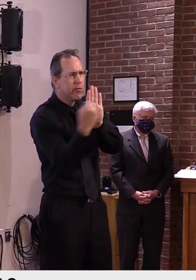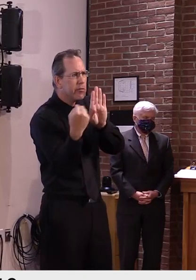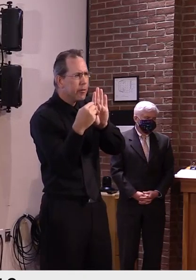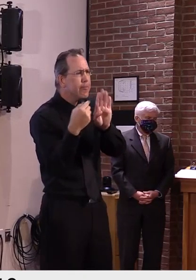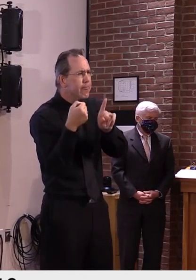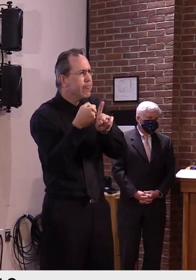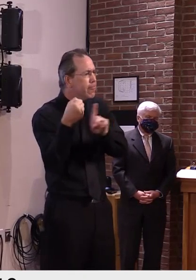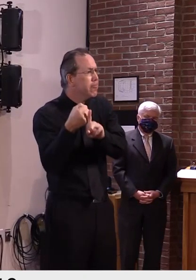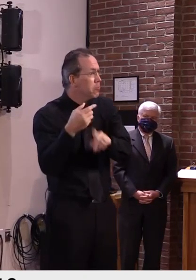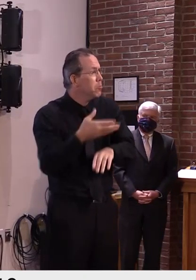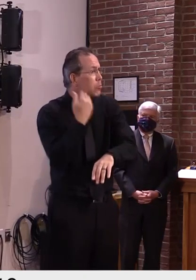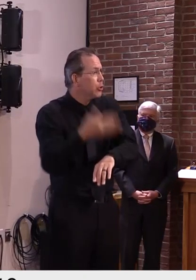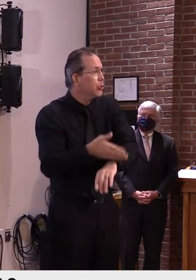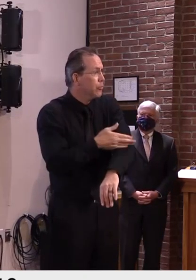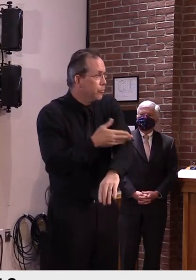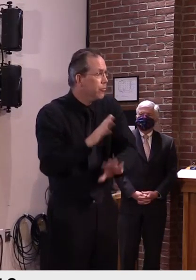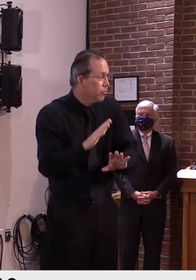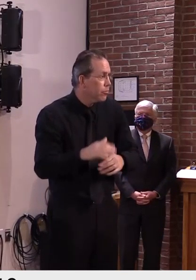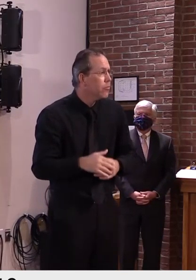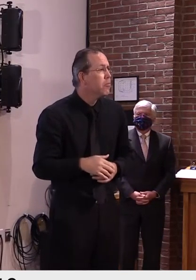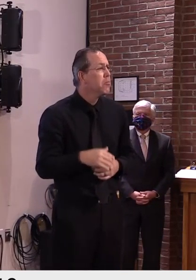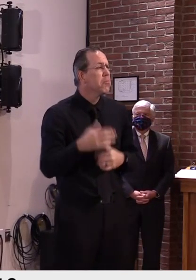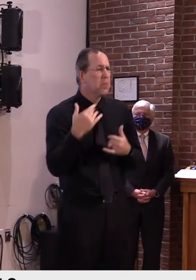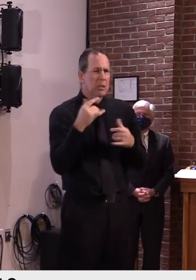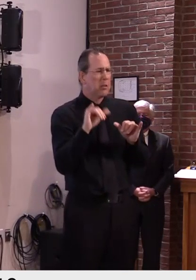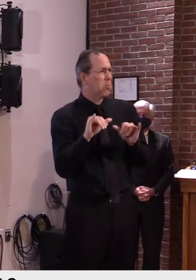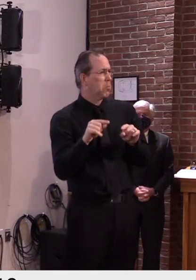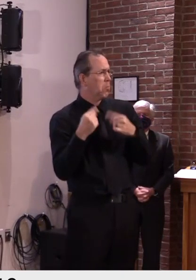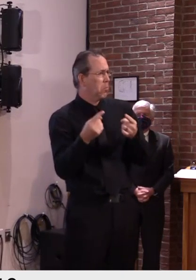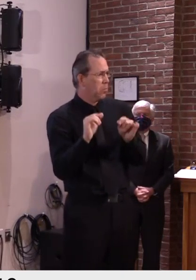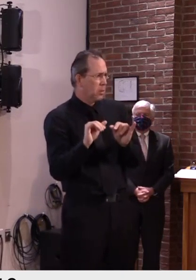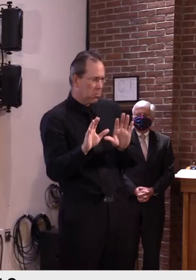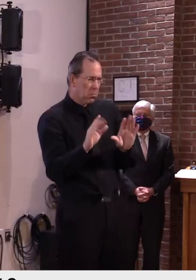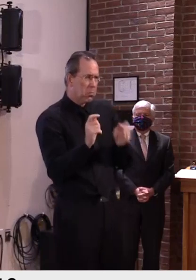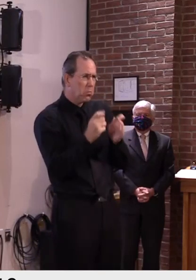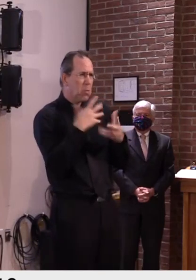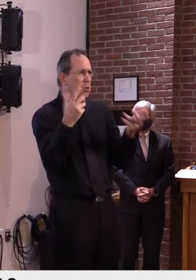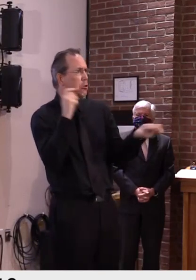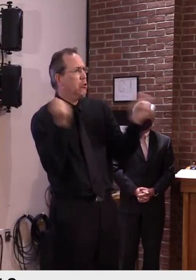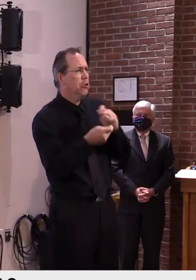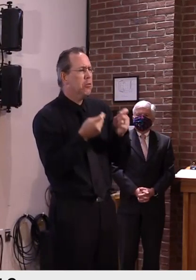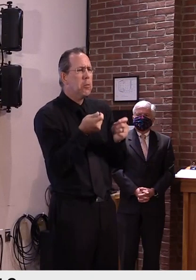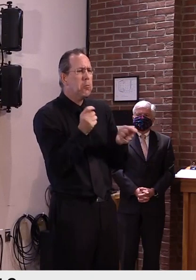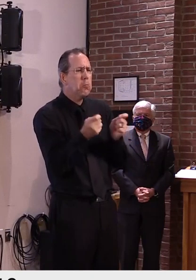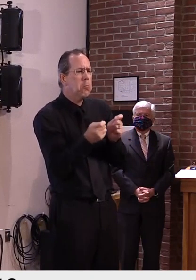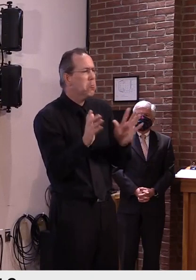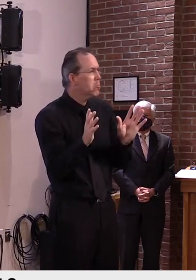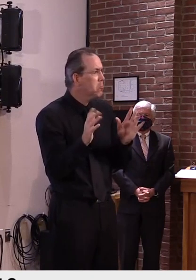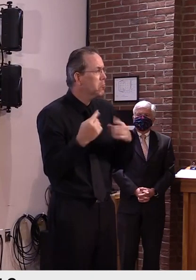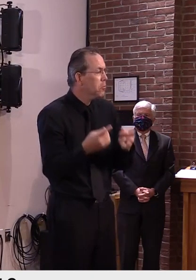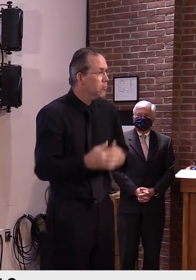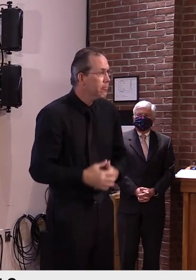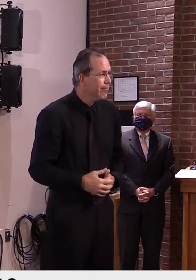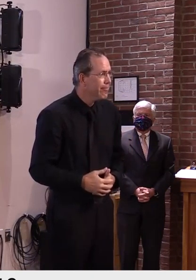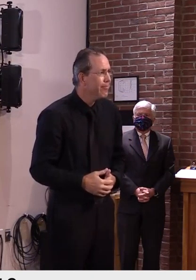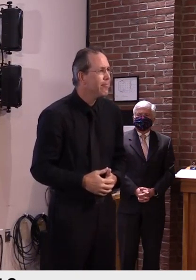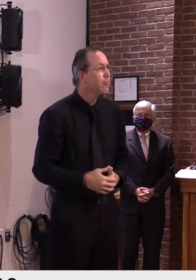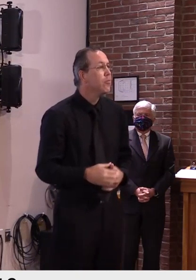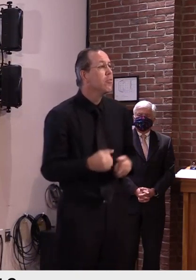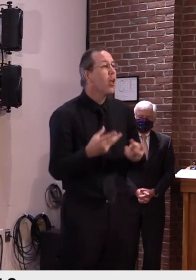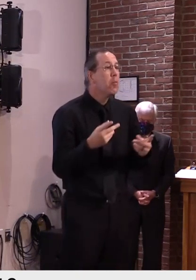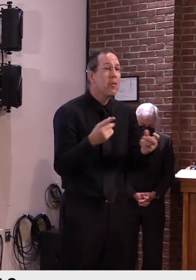but overall the map is rather flat and is down a little bit. So something that we will